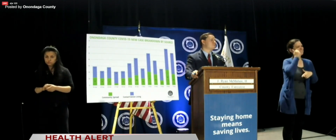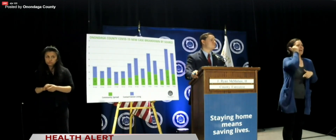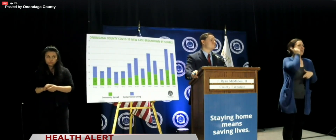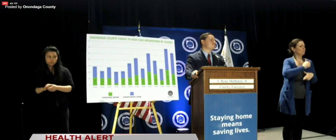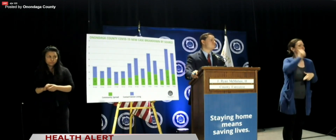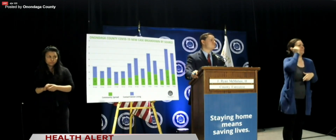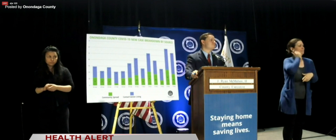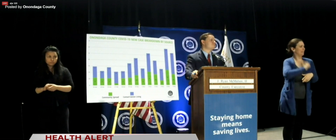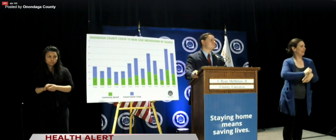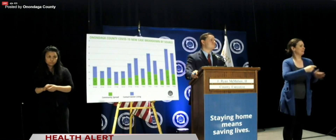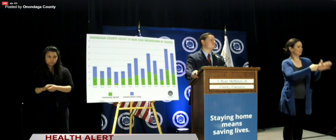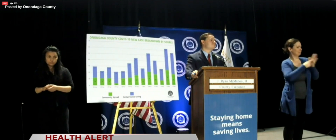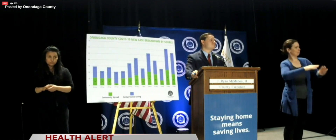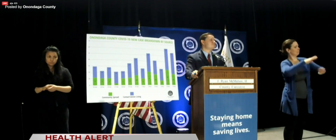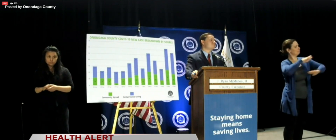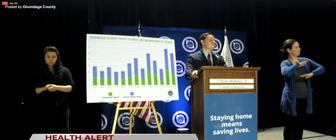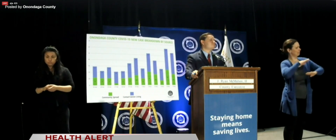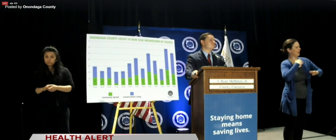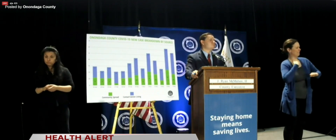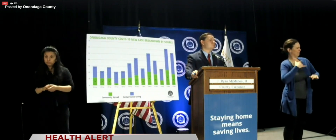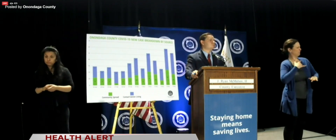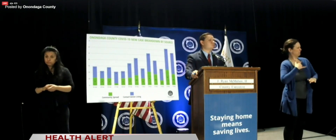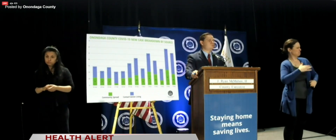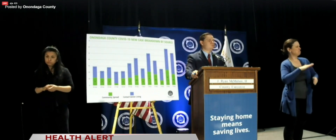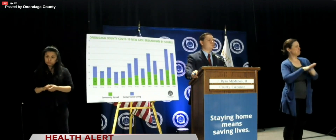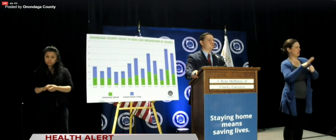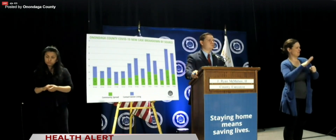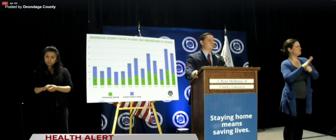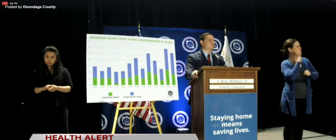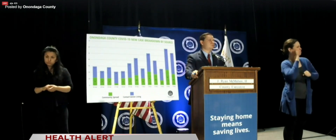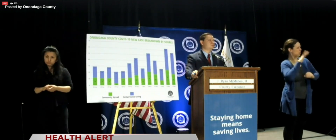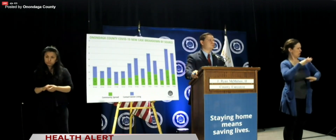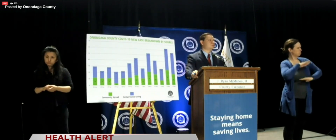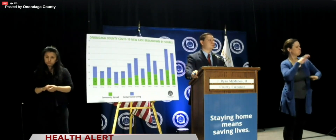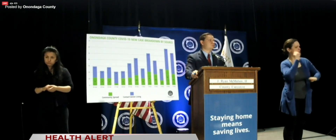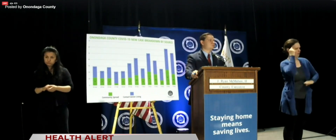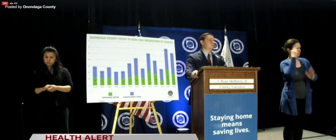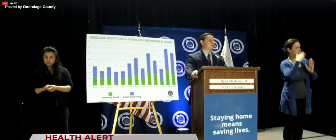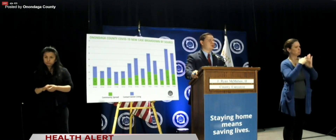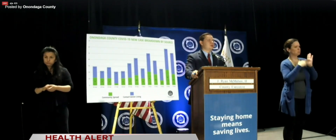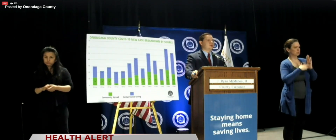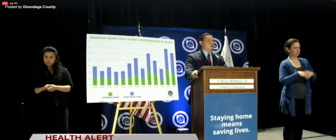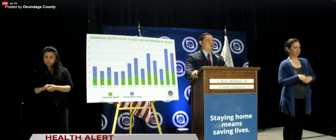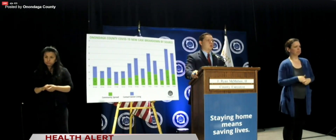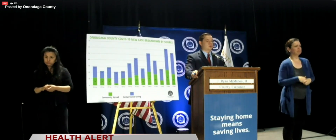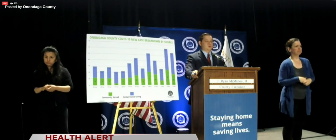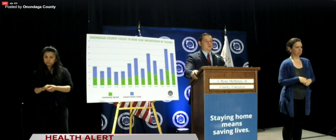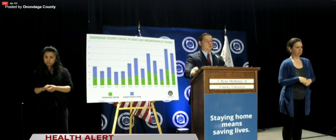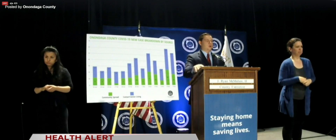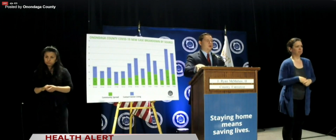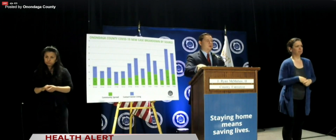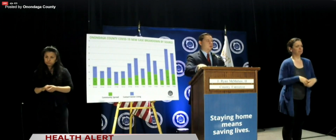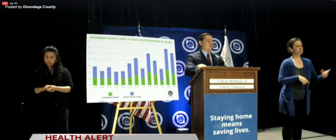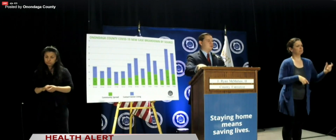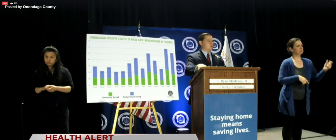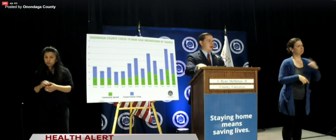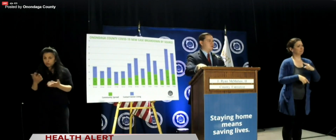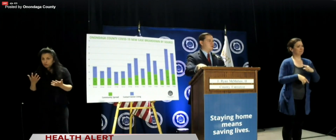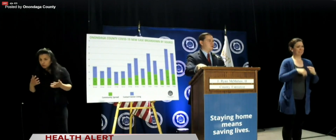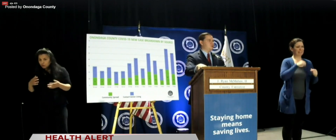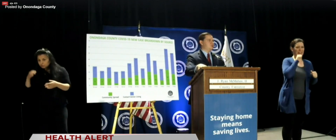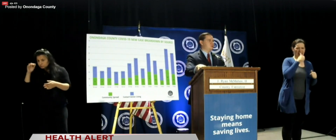lead time to prepare and for people to get information about how phase 1 works. We're having